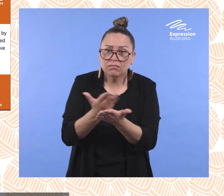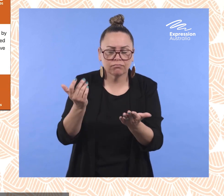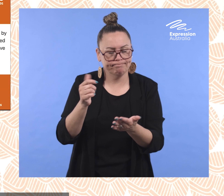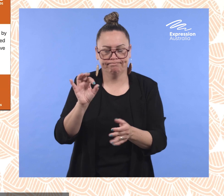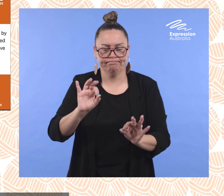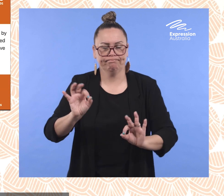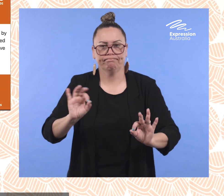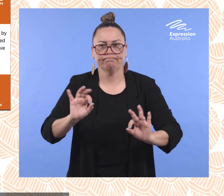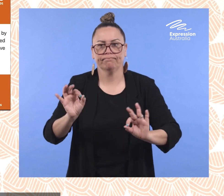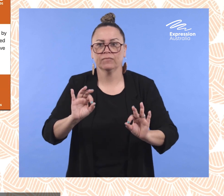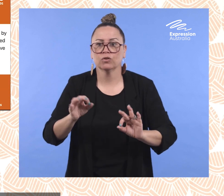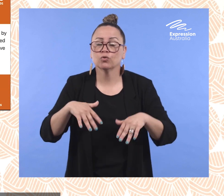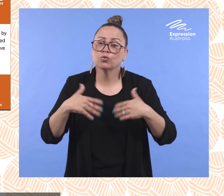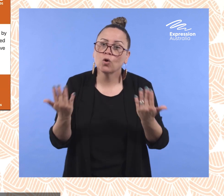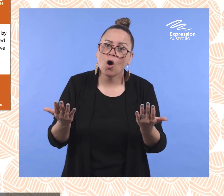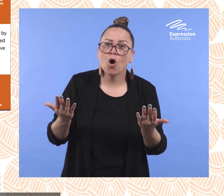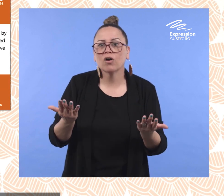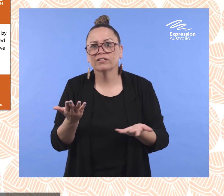be